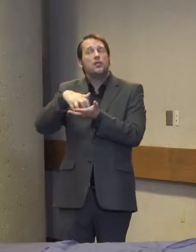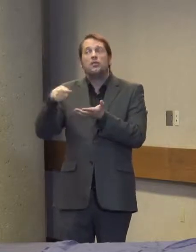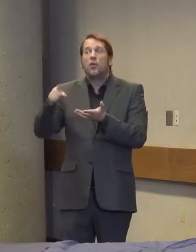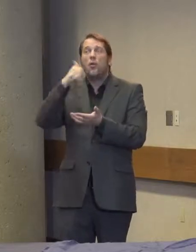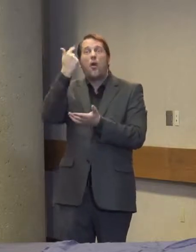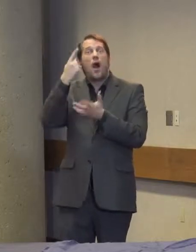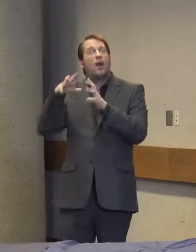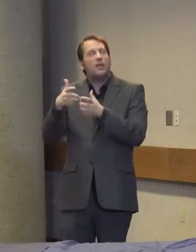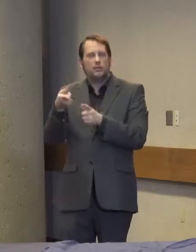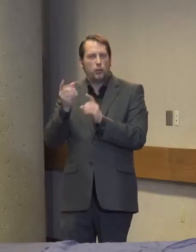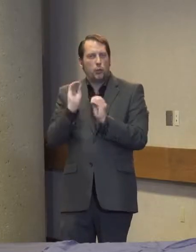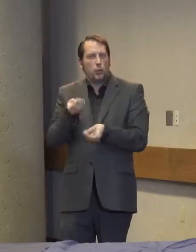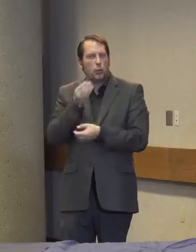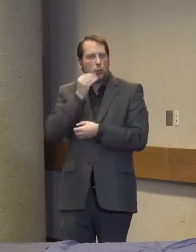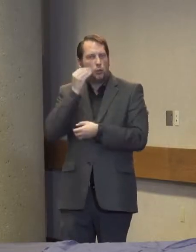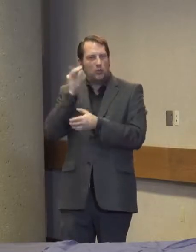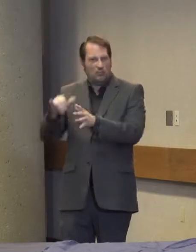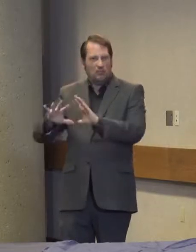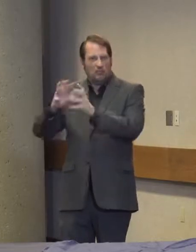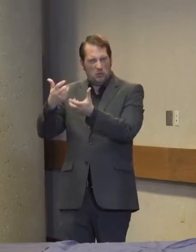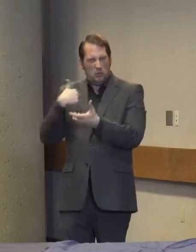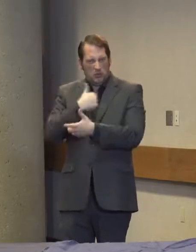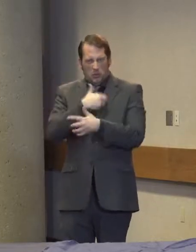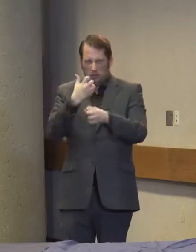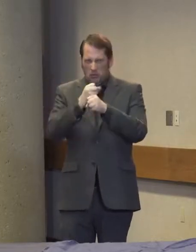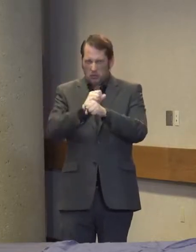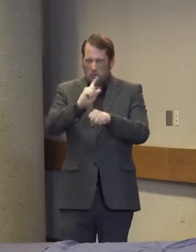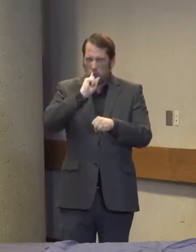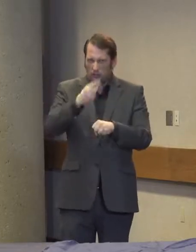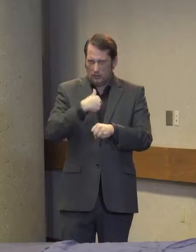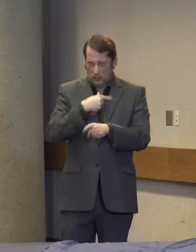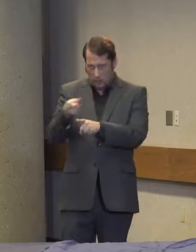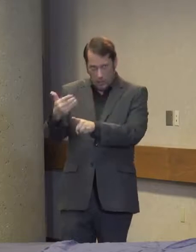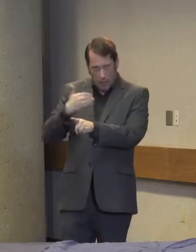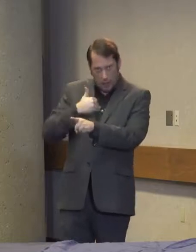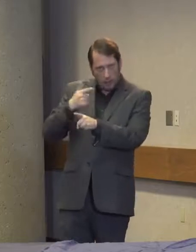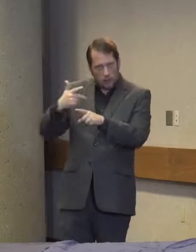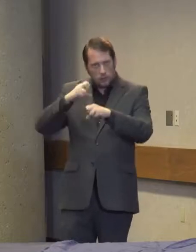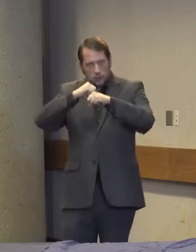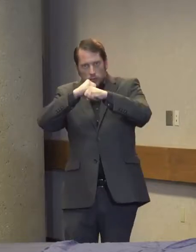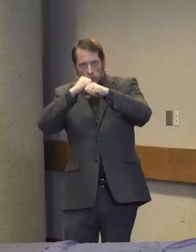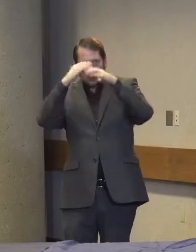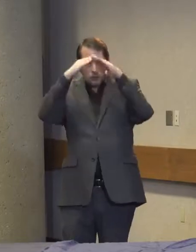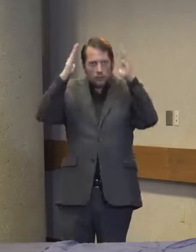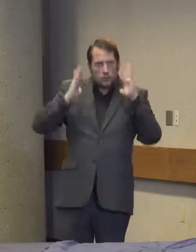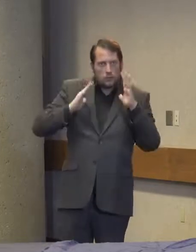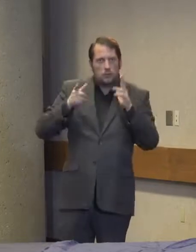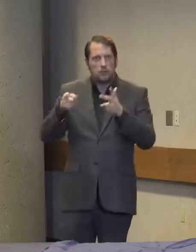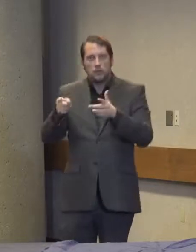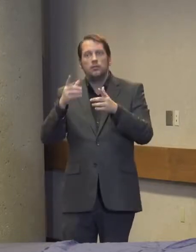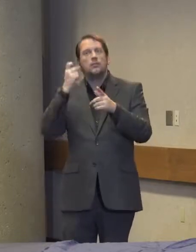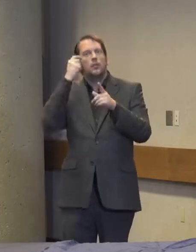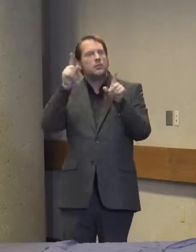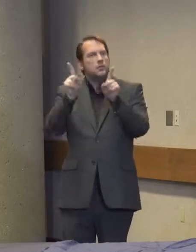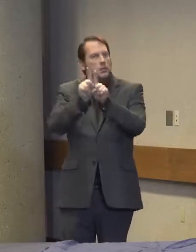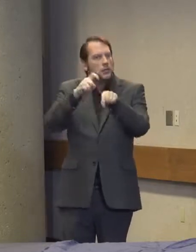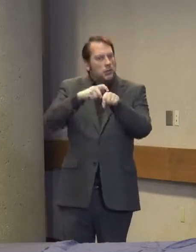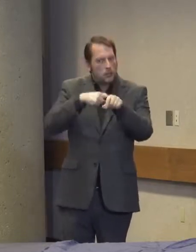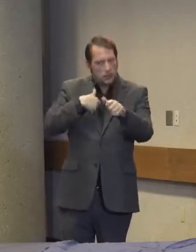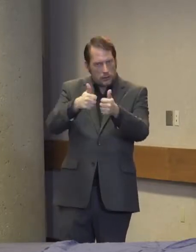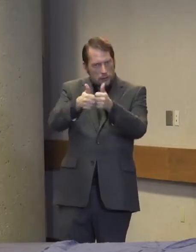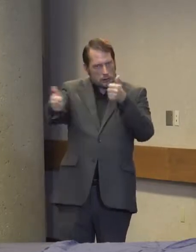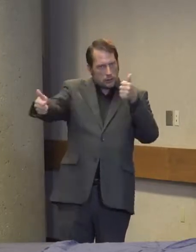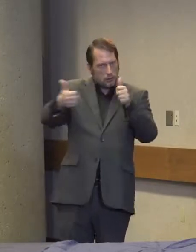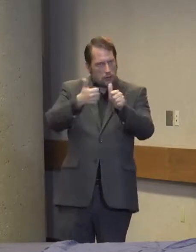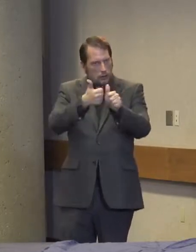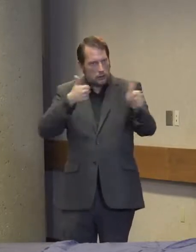we can provide social distancing for our homeless population as well. We know that they are a particularly vulnerable population. That's an area of focus